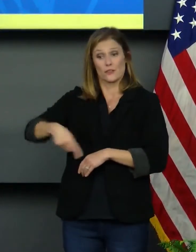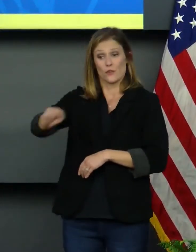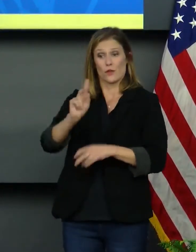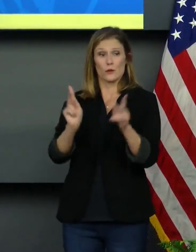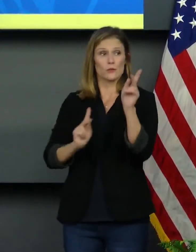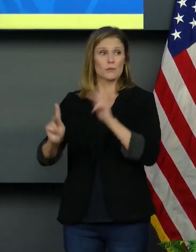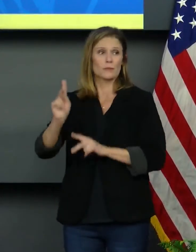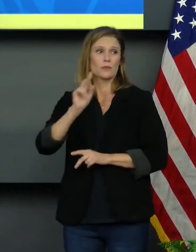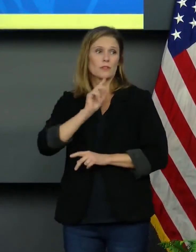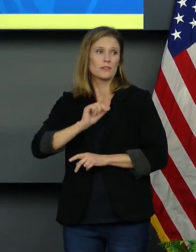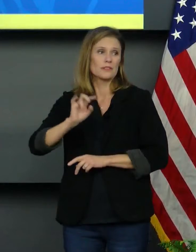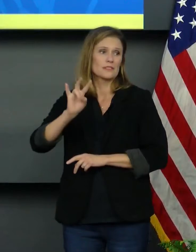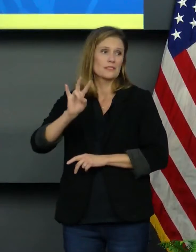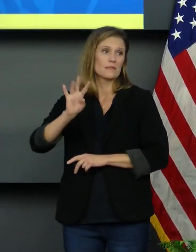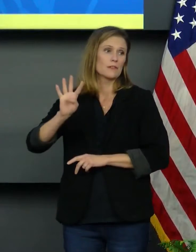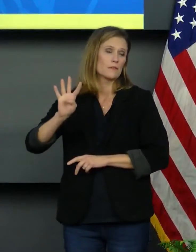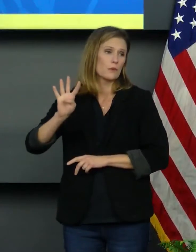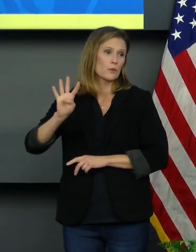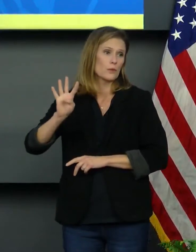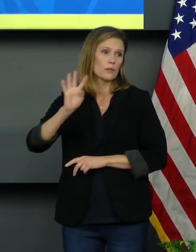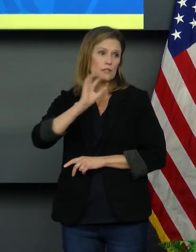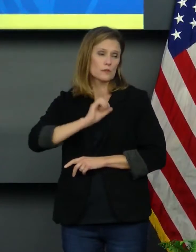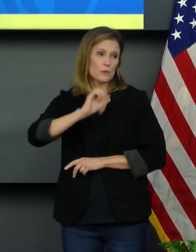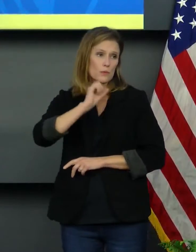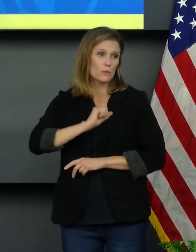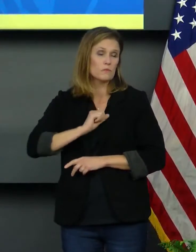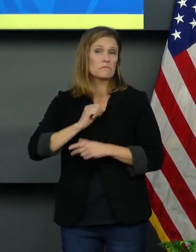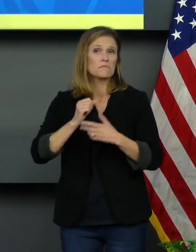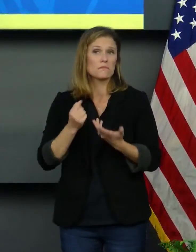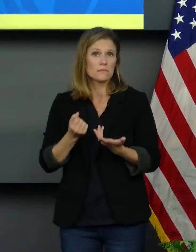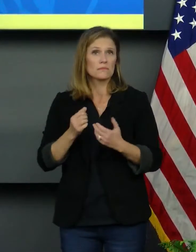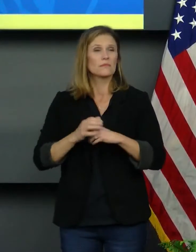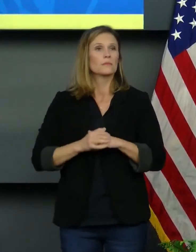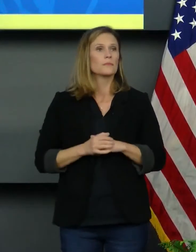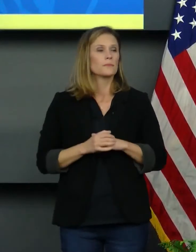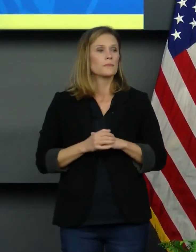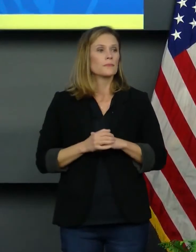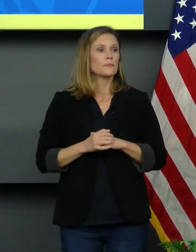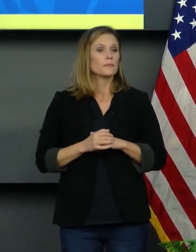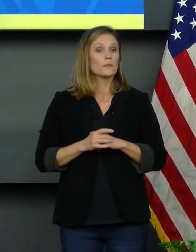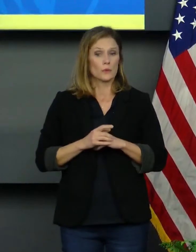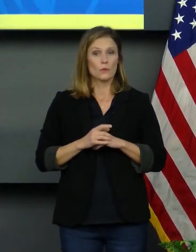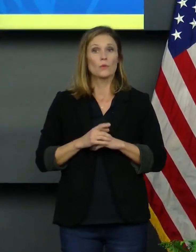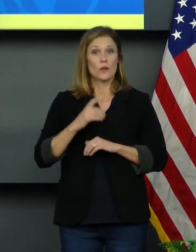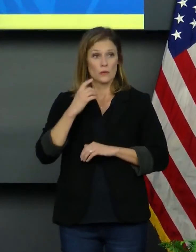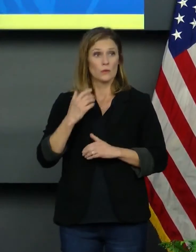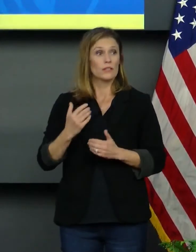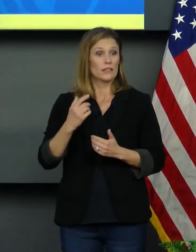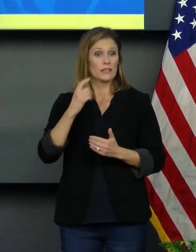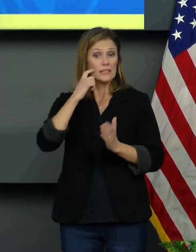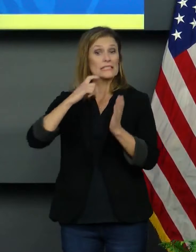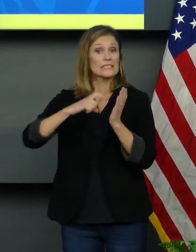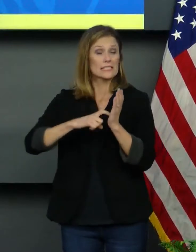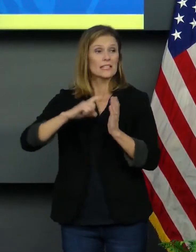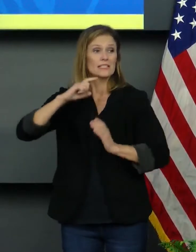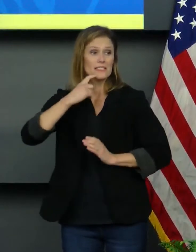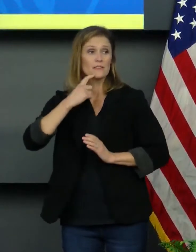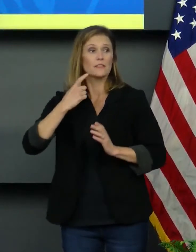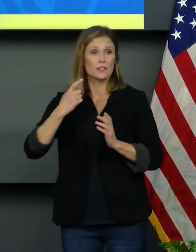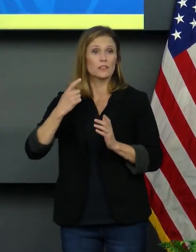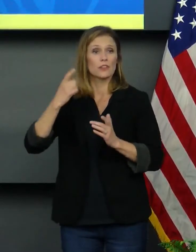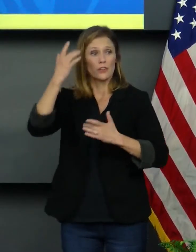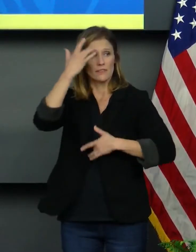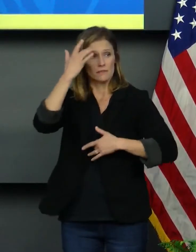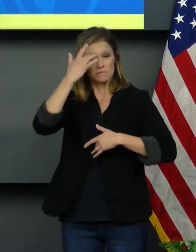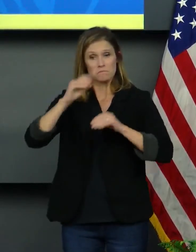is 74 years old. So it very much holds that when we do see severe breakthrough